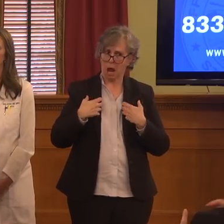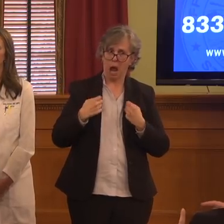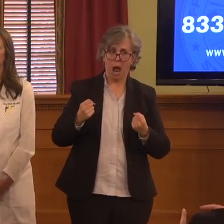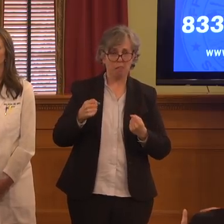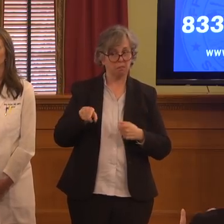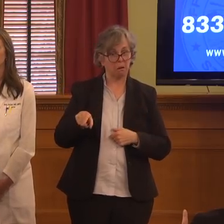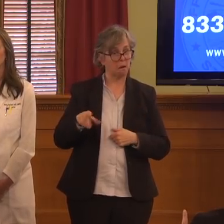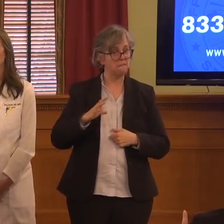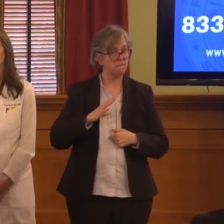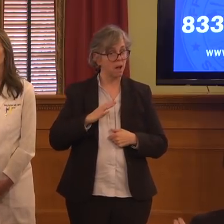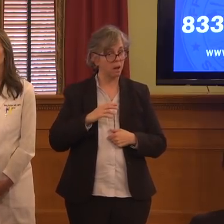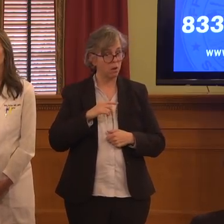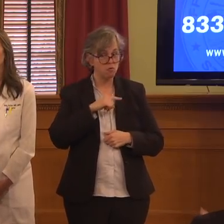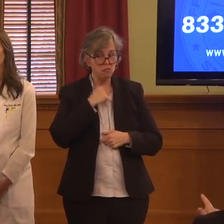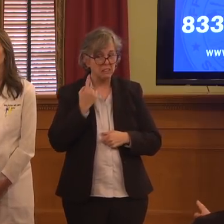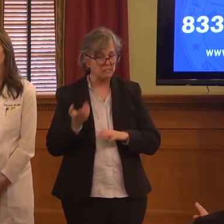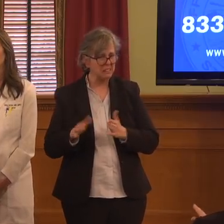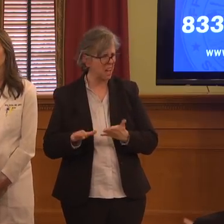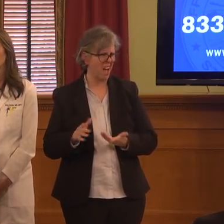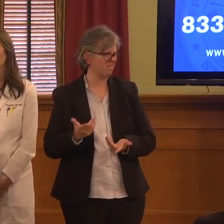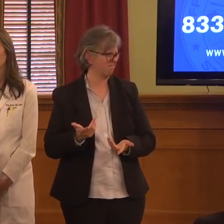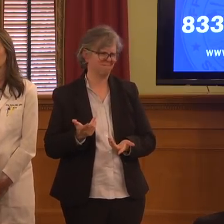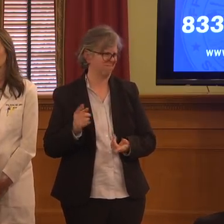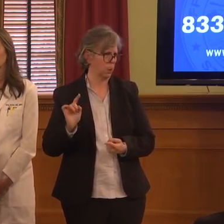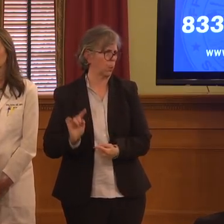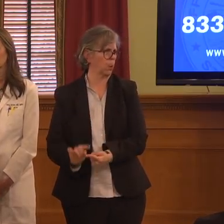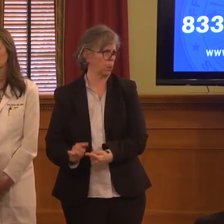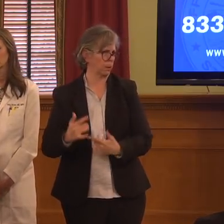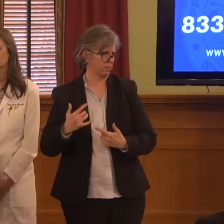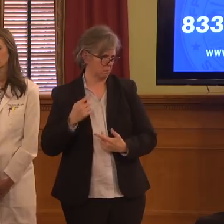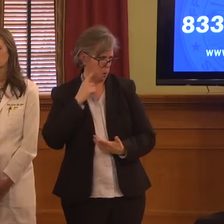that child is not very high.